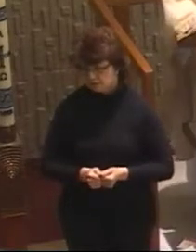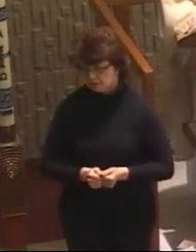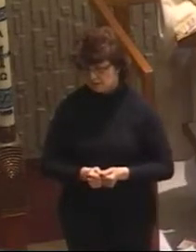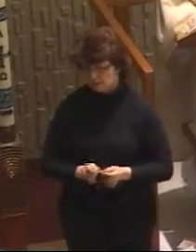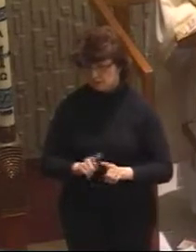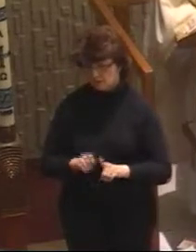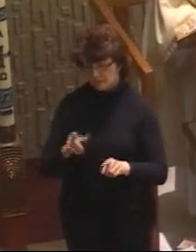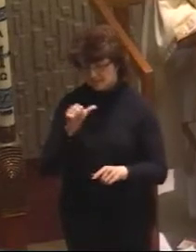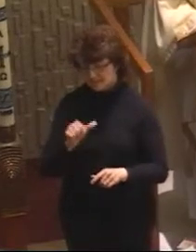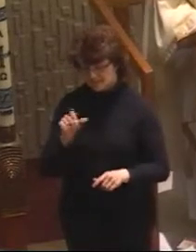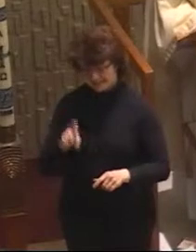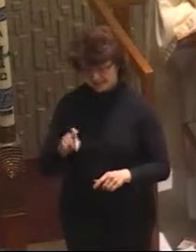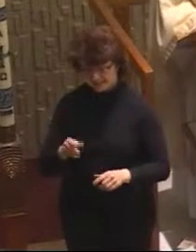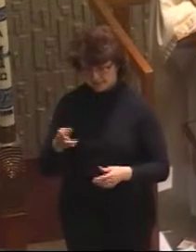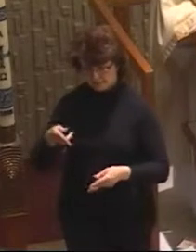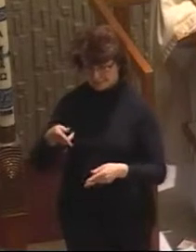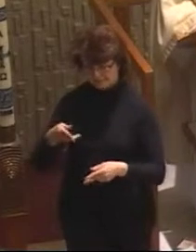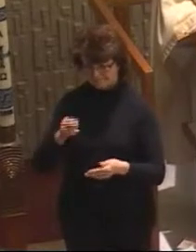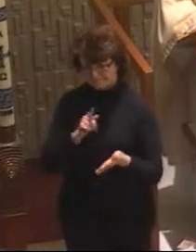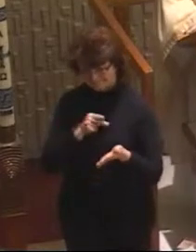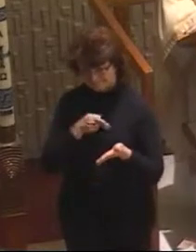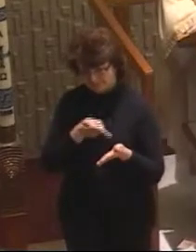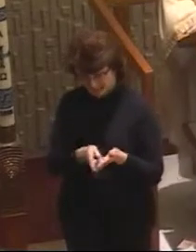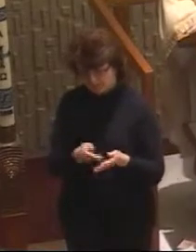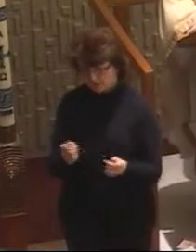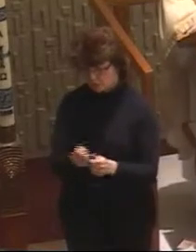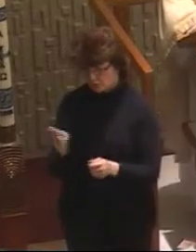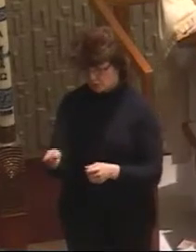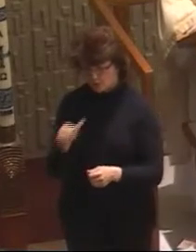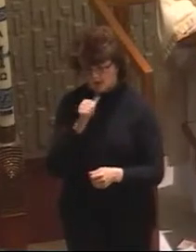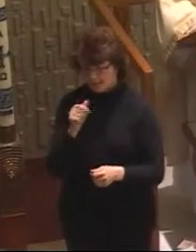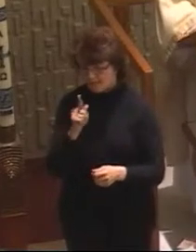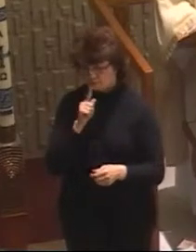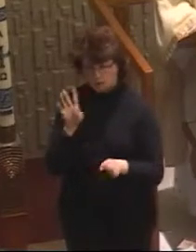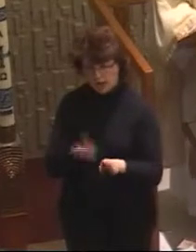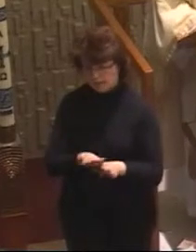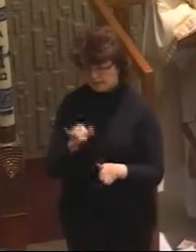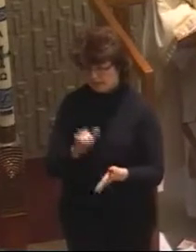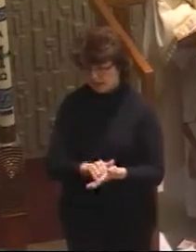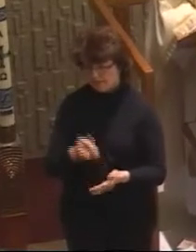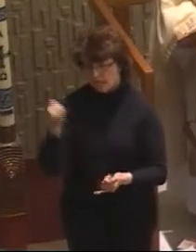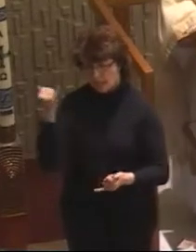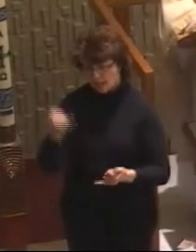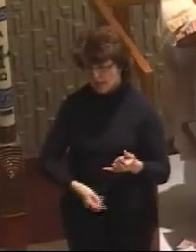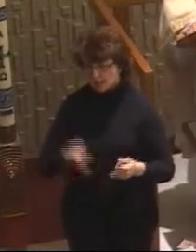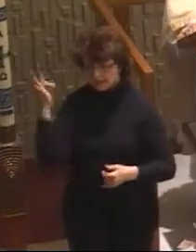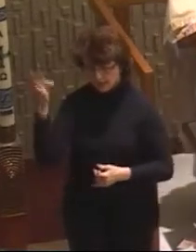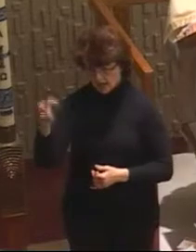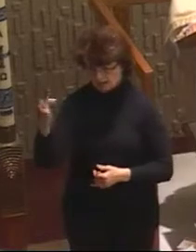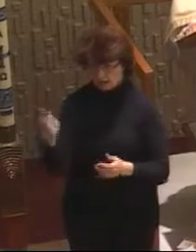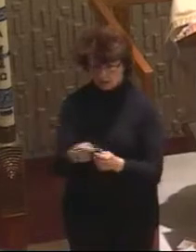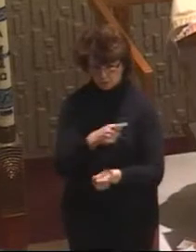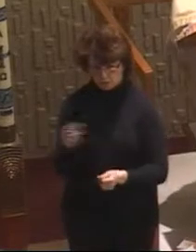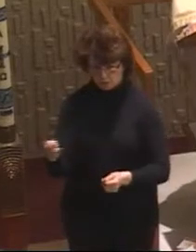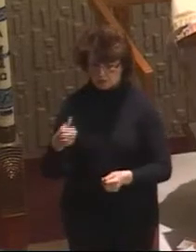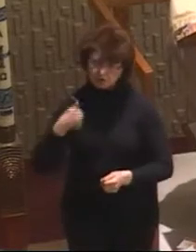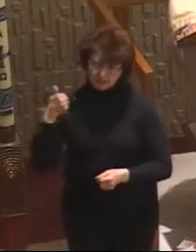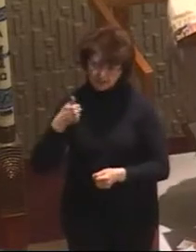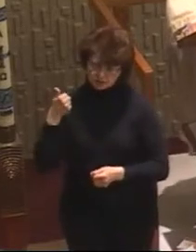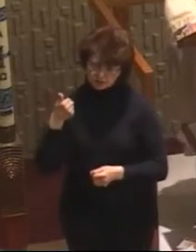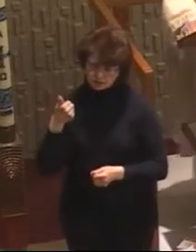But I have to be honest with you, I cannot guarantee that my final homily with you as your